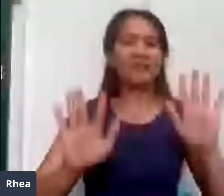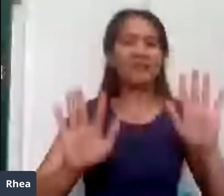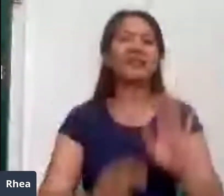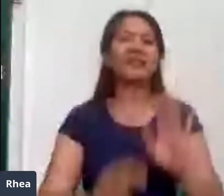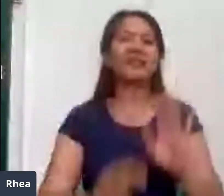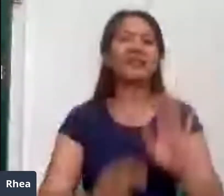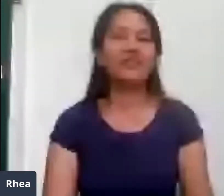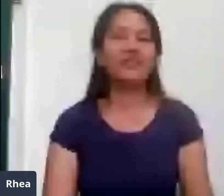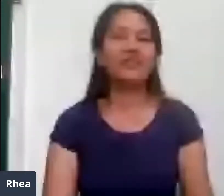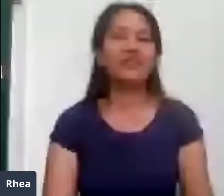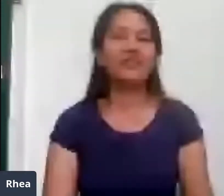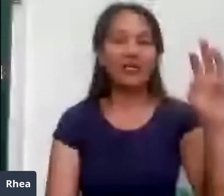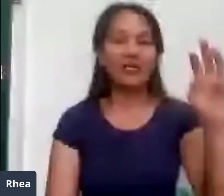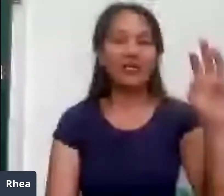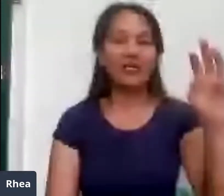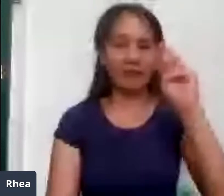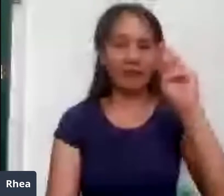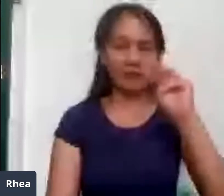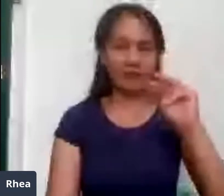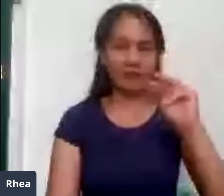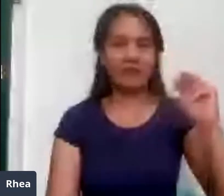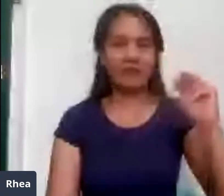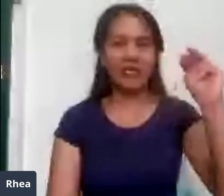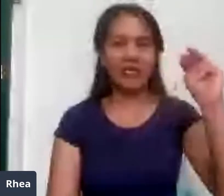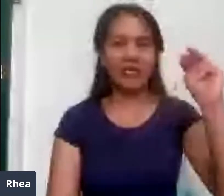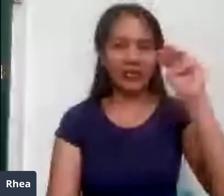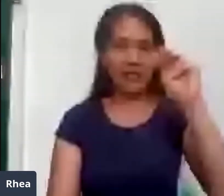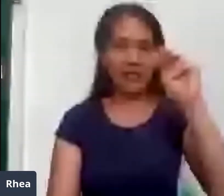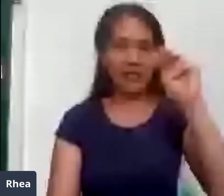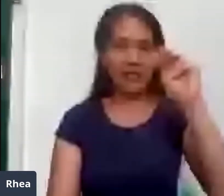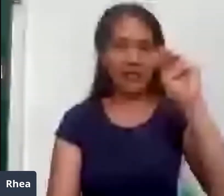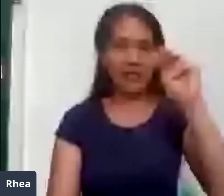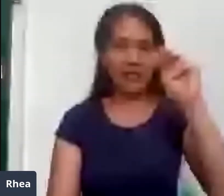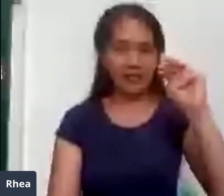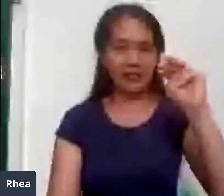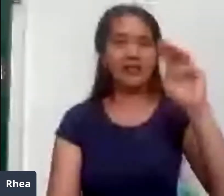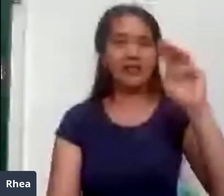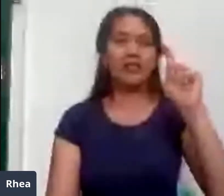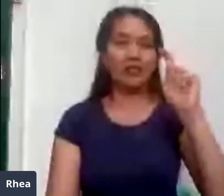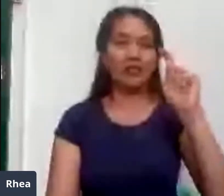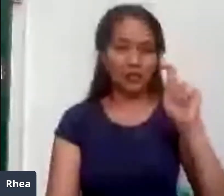Sunday. Once again, the days of the week are Monday,